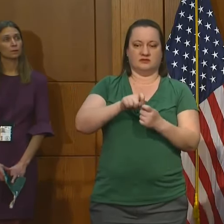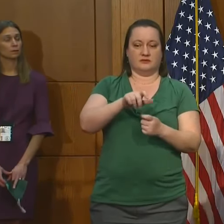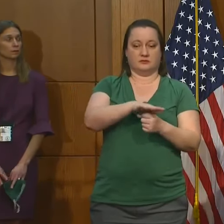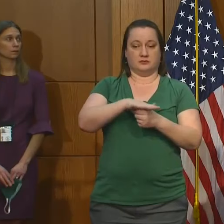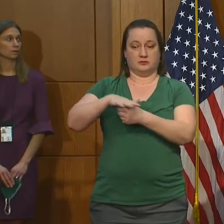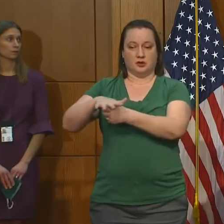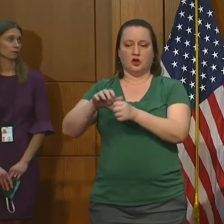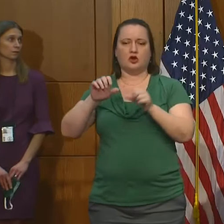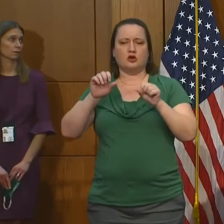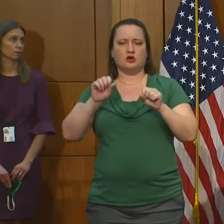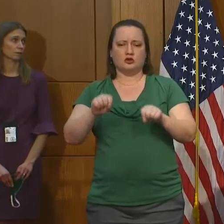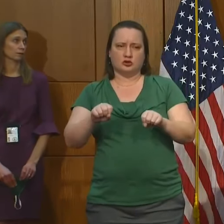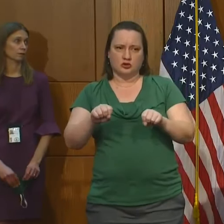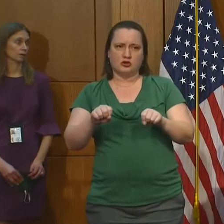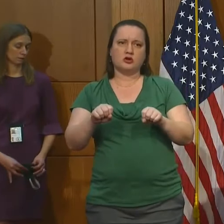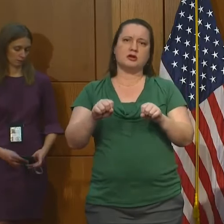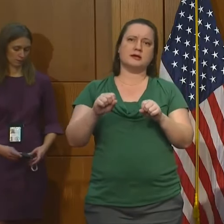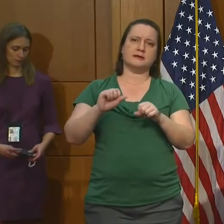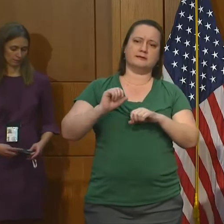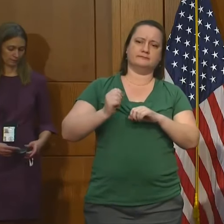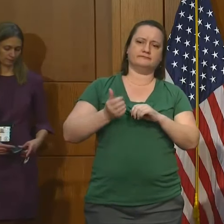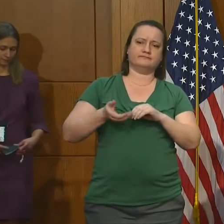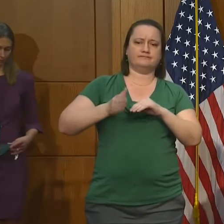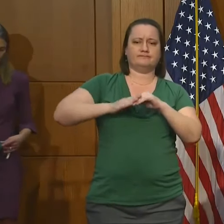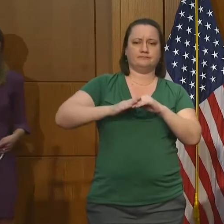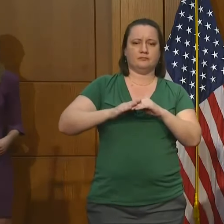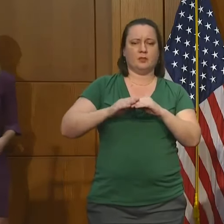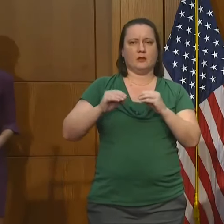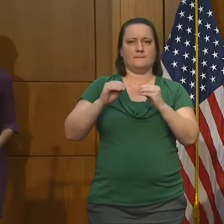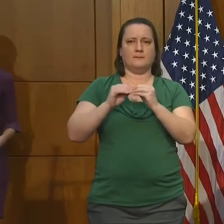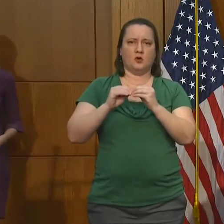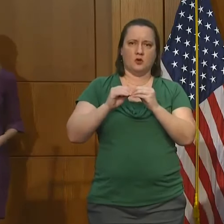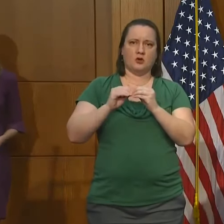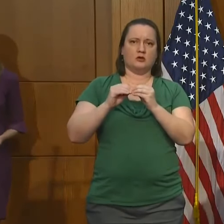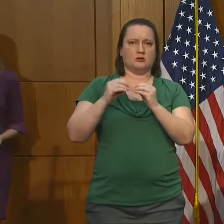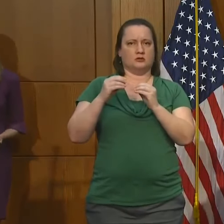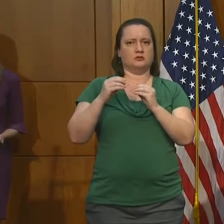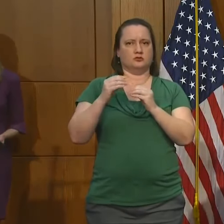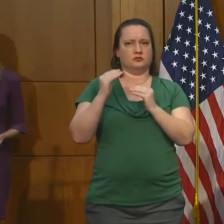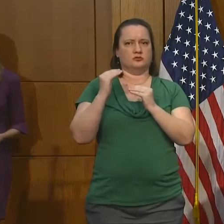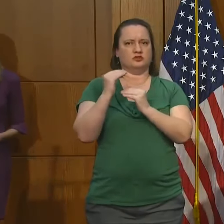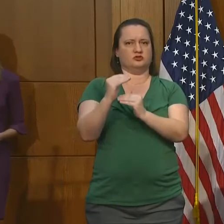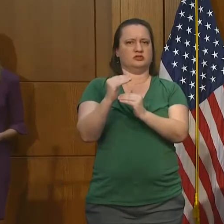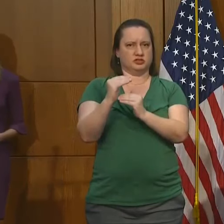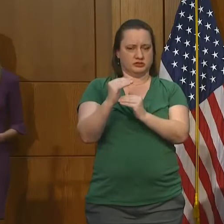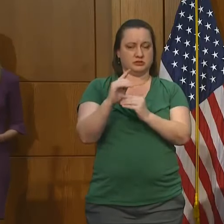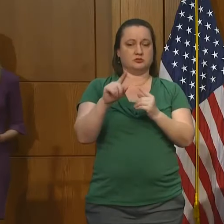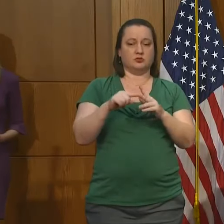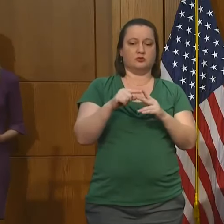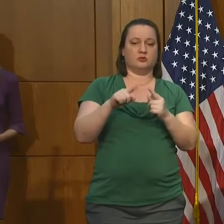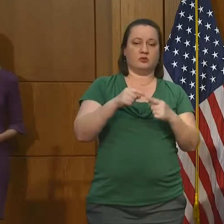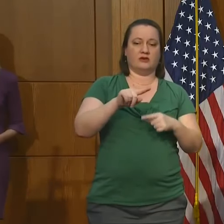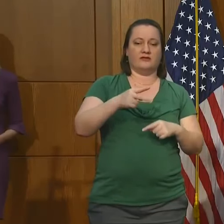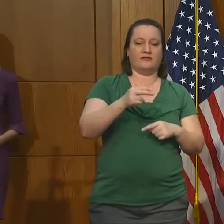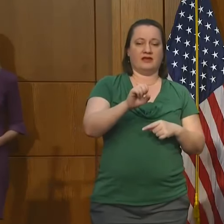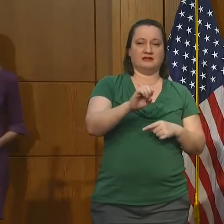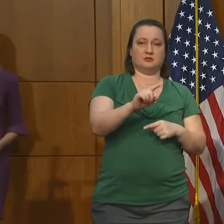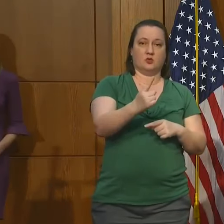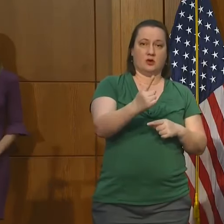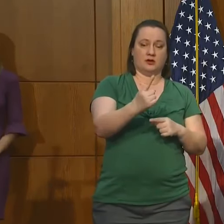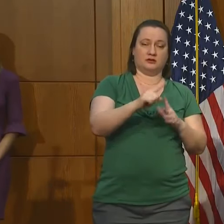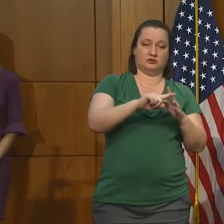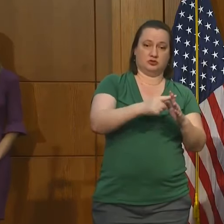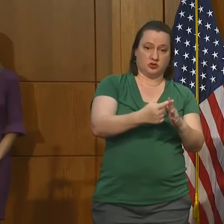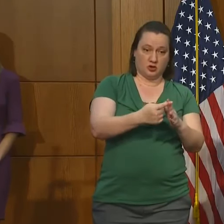localities in Northern Virginia? I know Richmond also has more cases in other parts of the state. And at what point will we find out